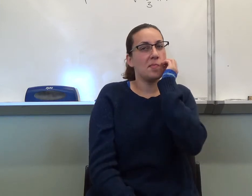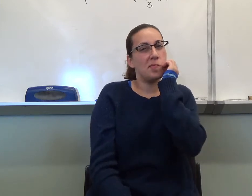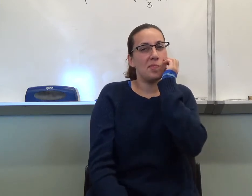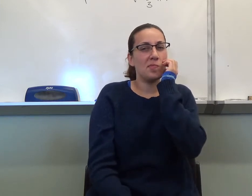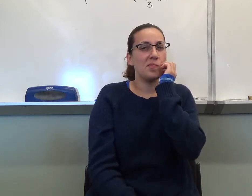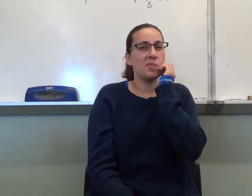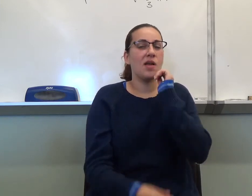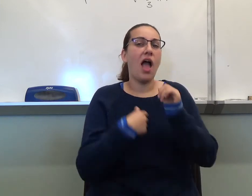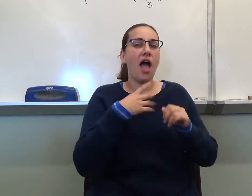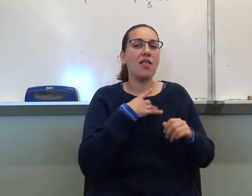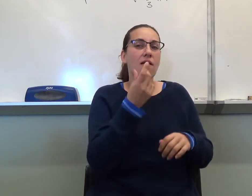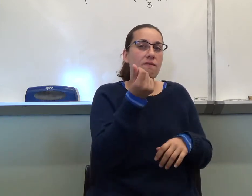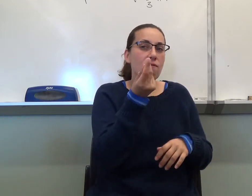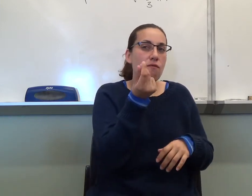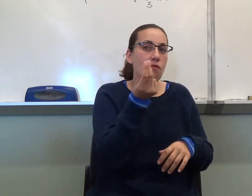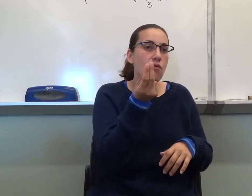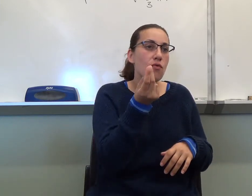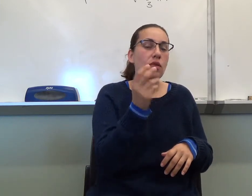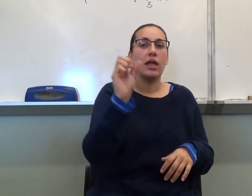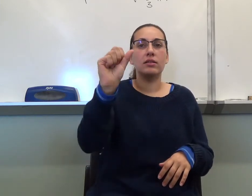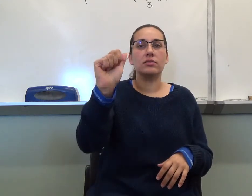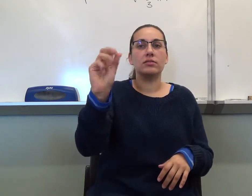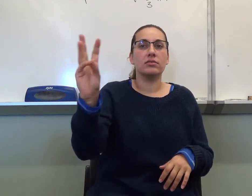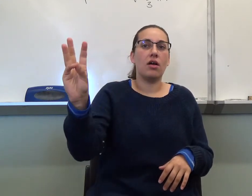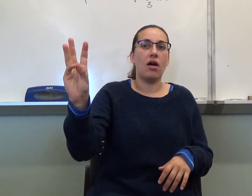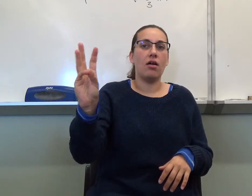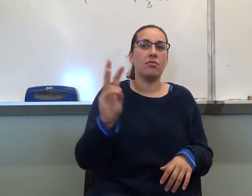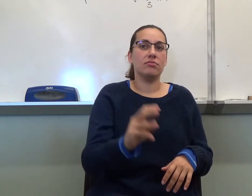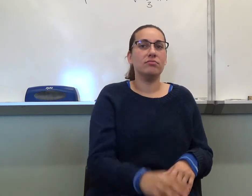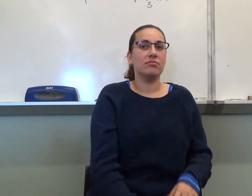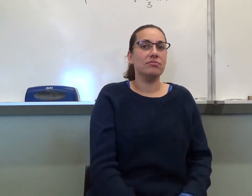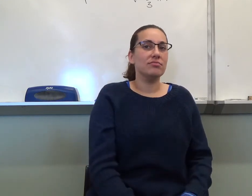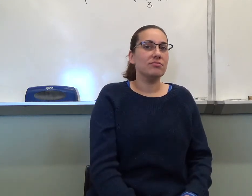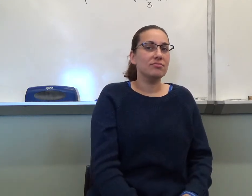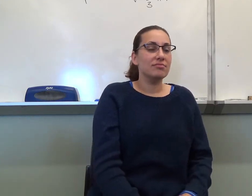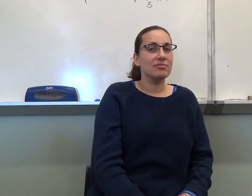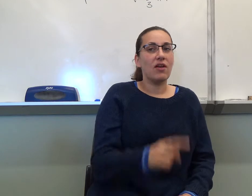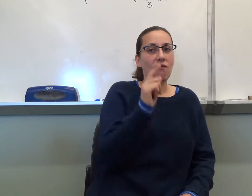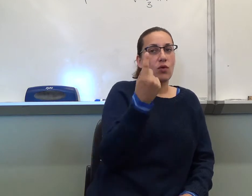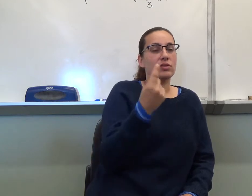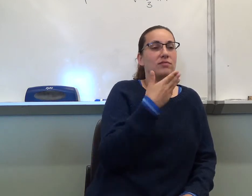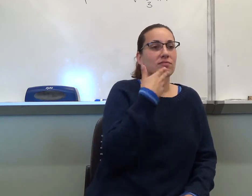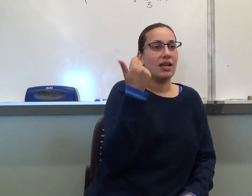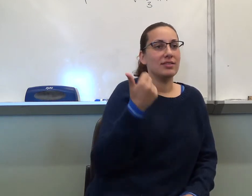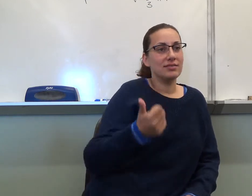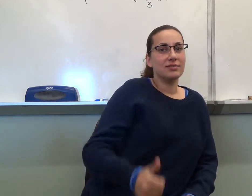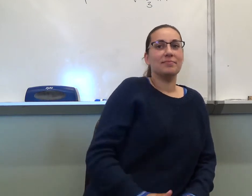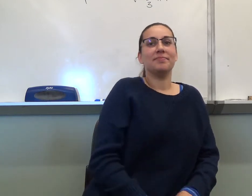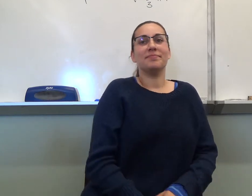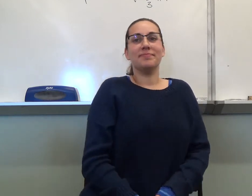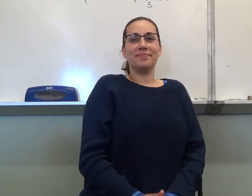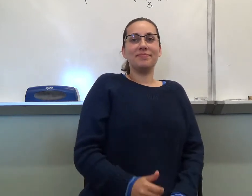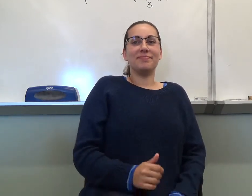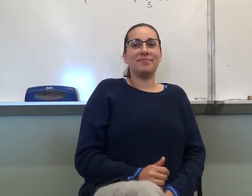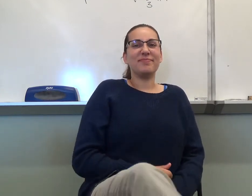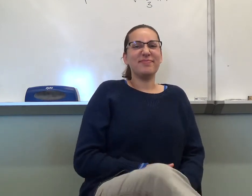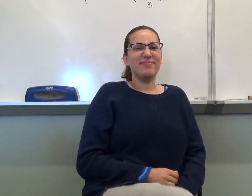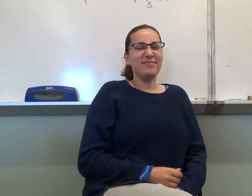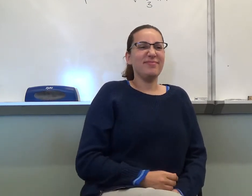So we've got one total sphere of the diameter, 2 feet. So we want volume of a cylinder,